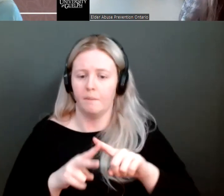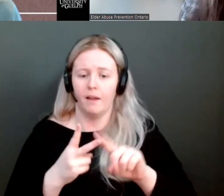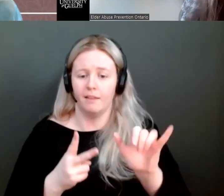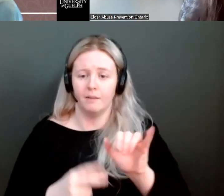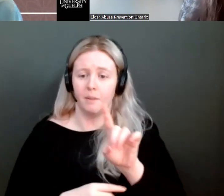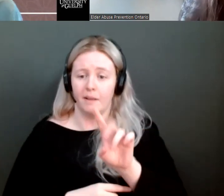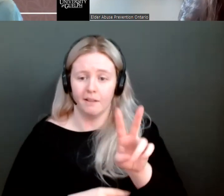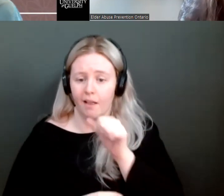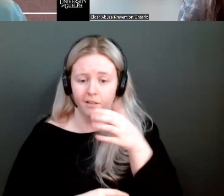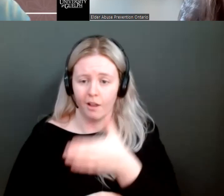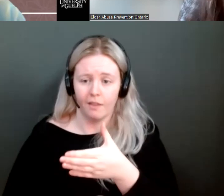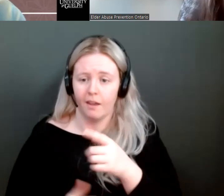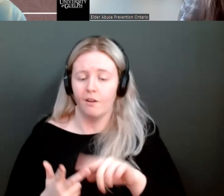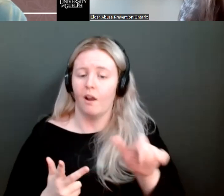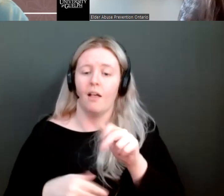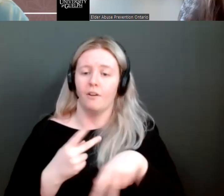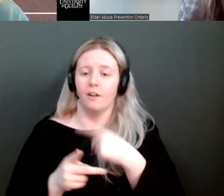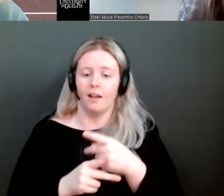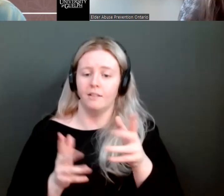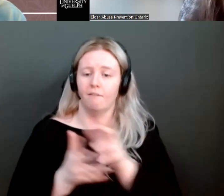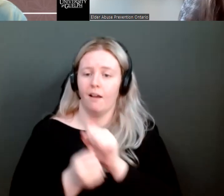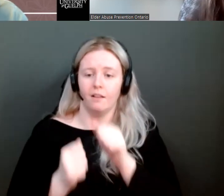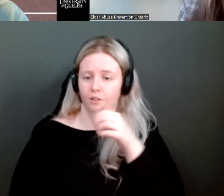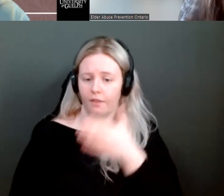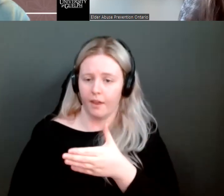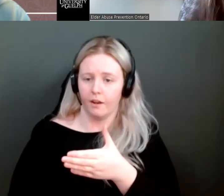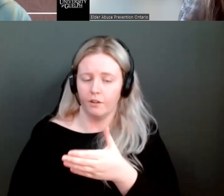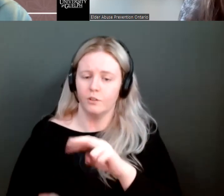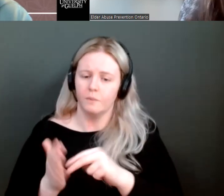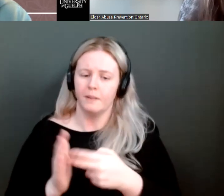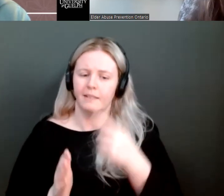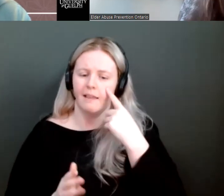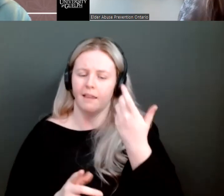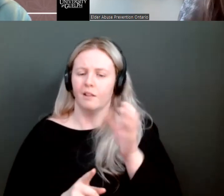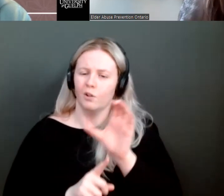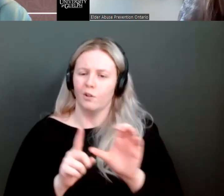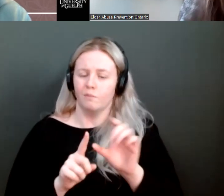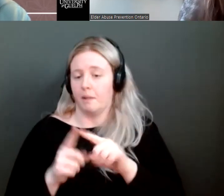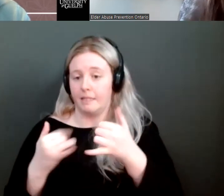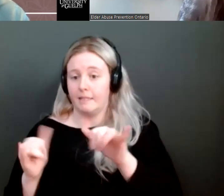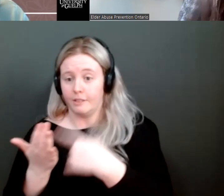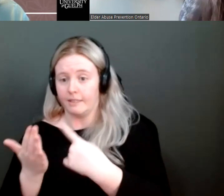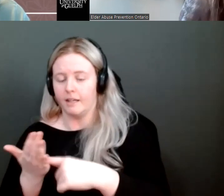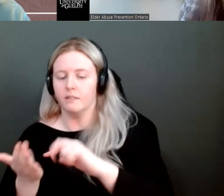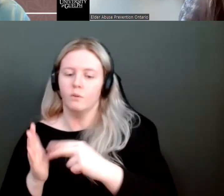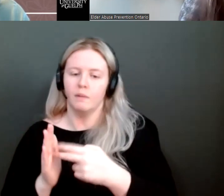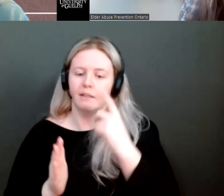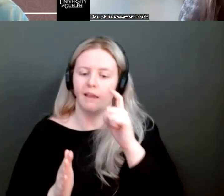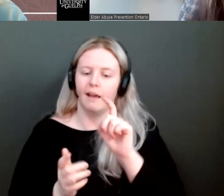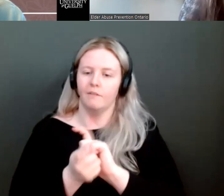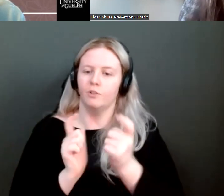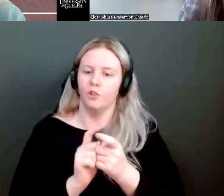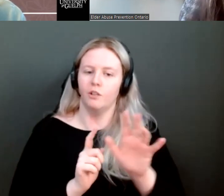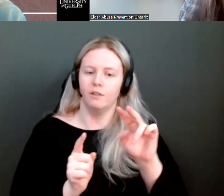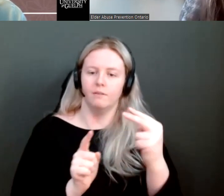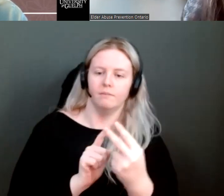really just about a cultural shift. And I think there has been some change, but it's just a continuous sort of education process, and we'll continue to see